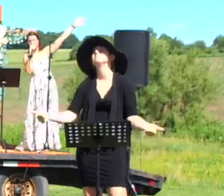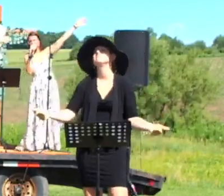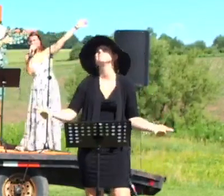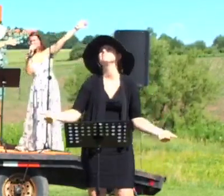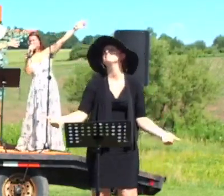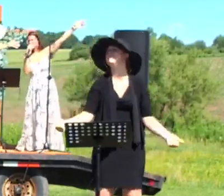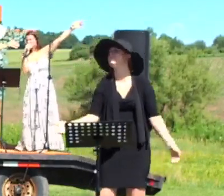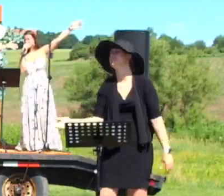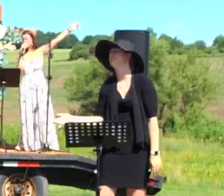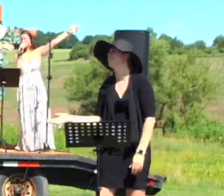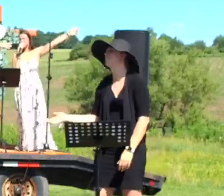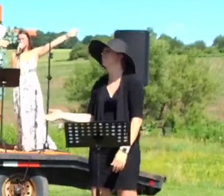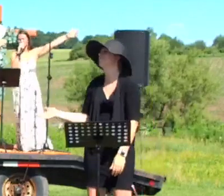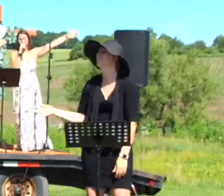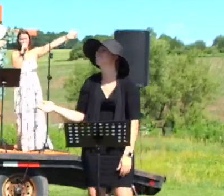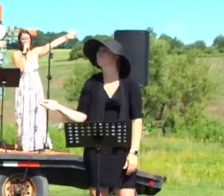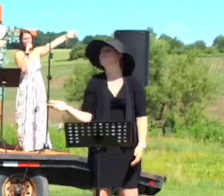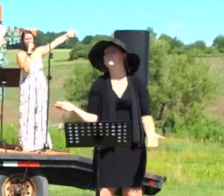me?